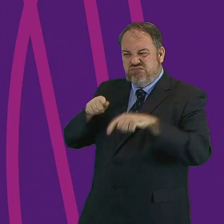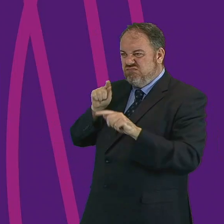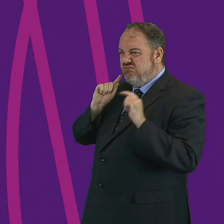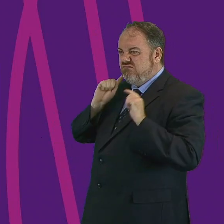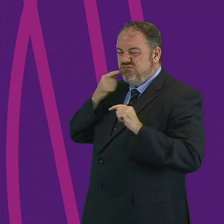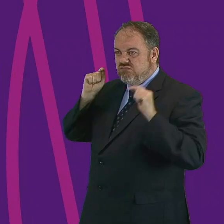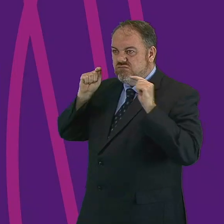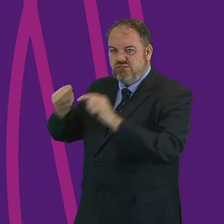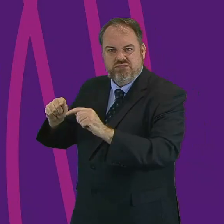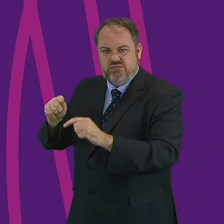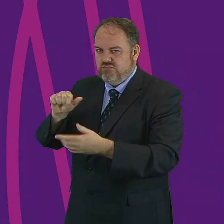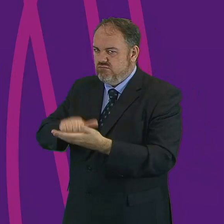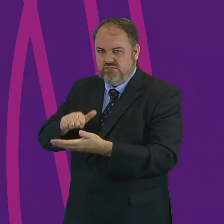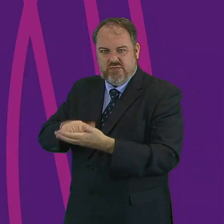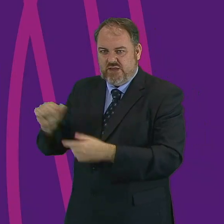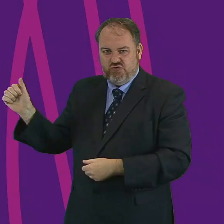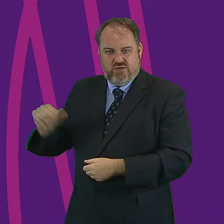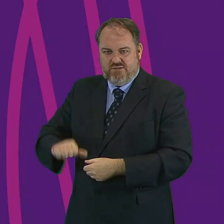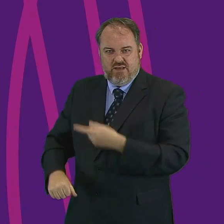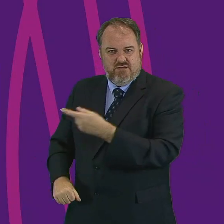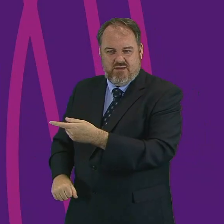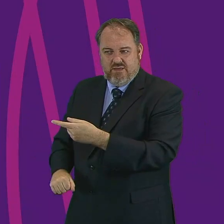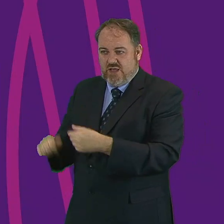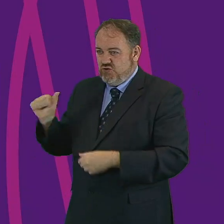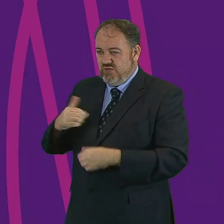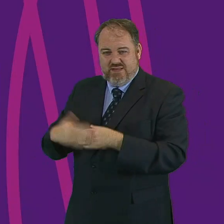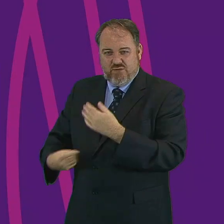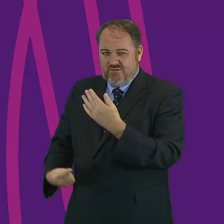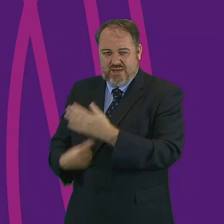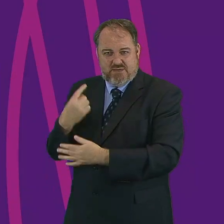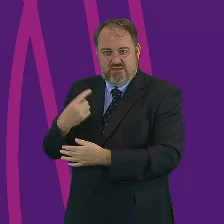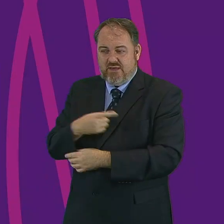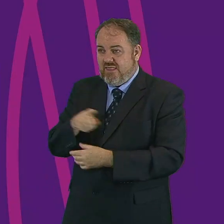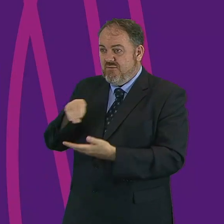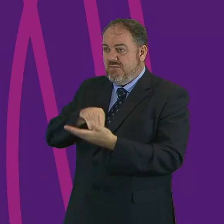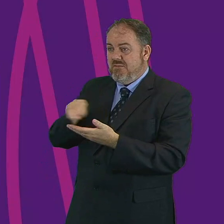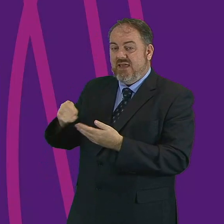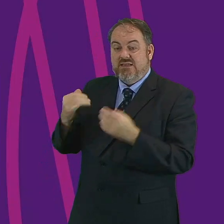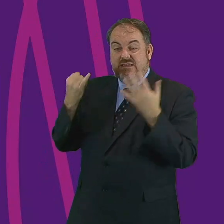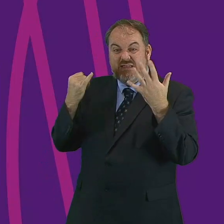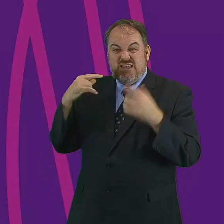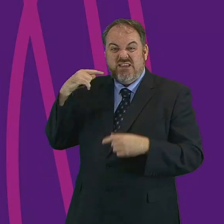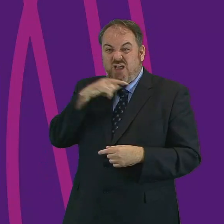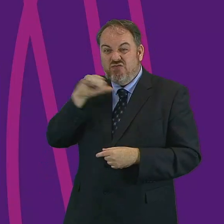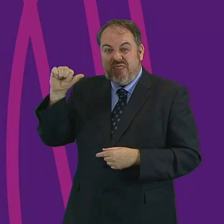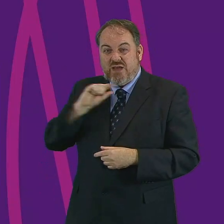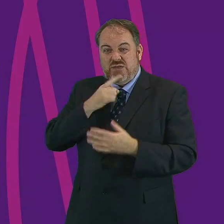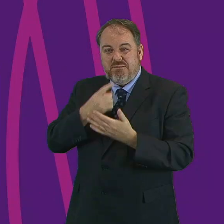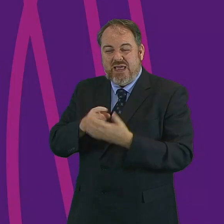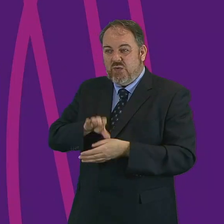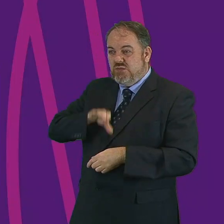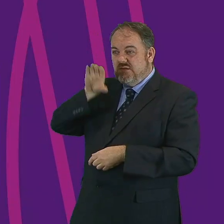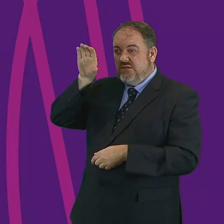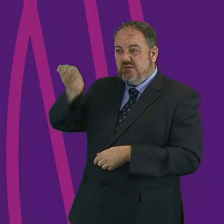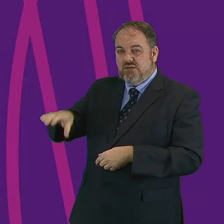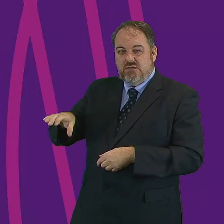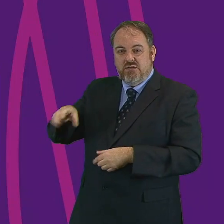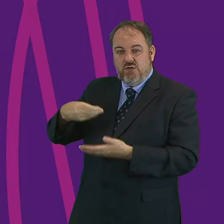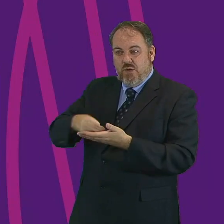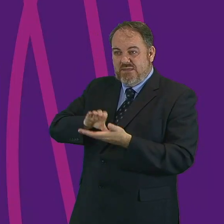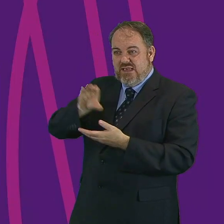is focused on staff well-being, and that's part of a £1.5 million funding package to help manage additional pressures as a